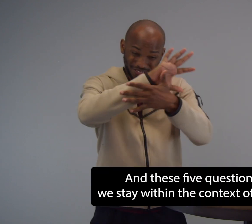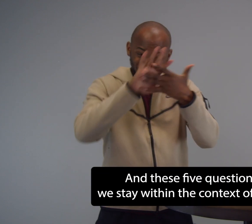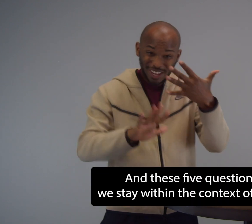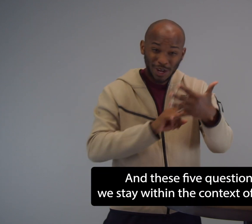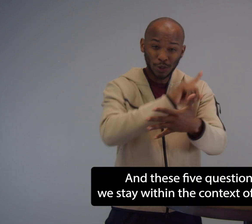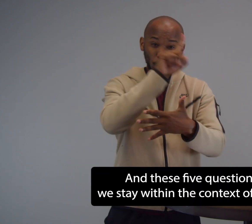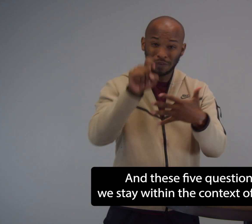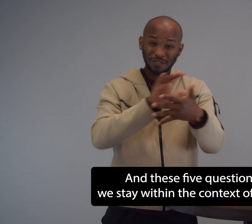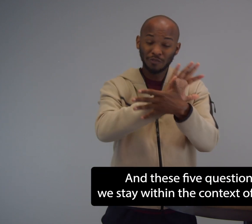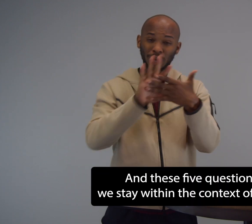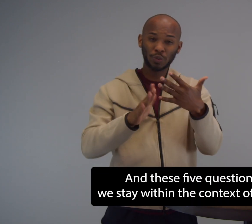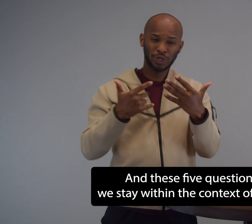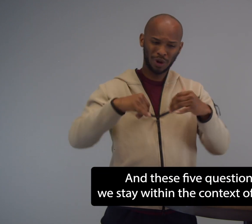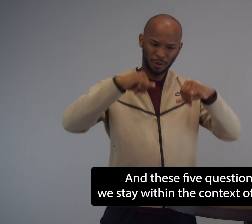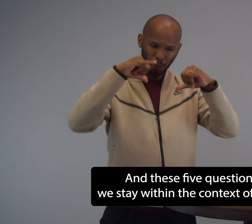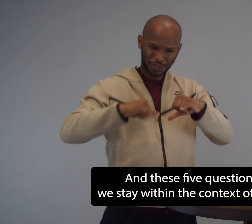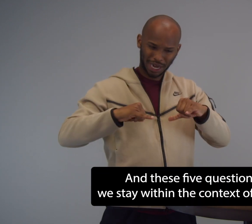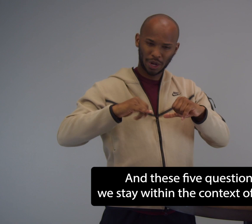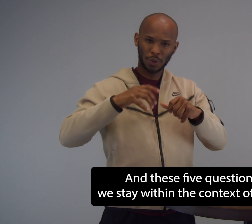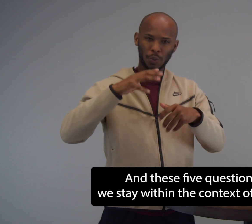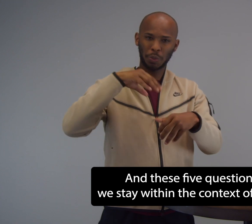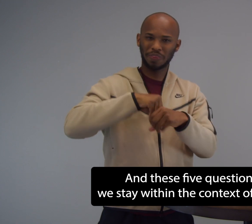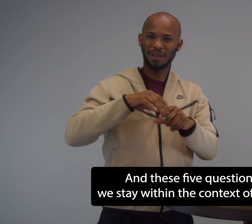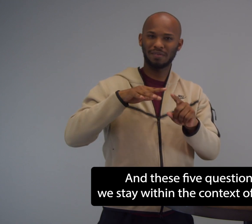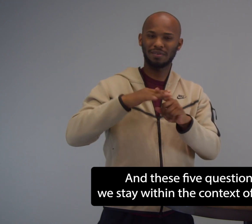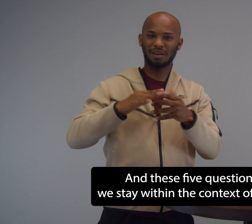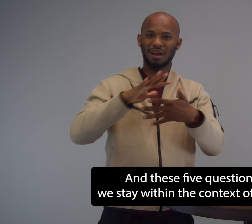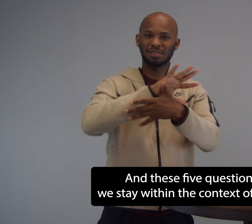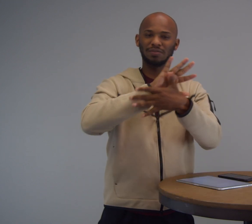And these five questions, we stay within the context of them.